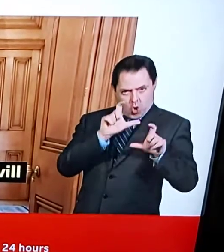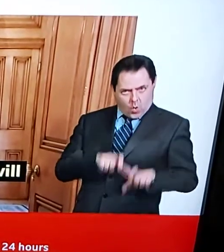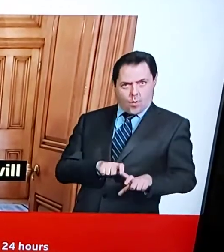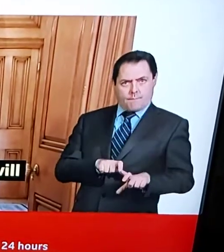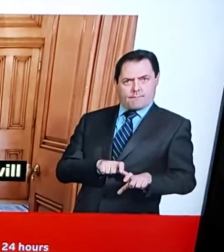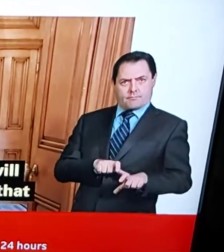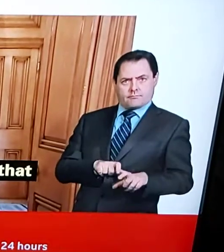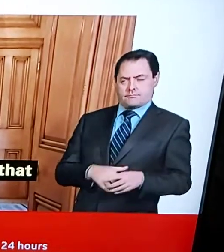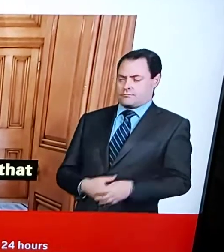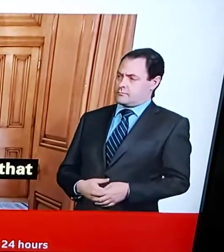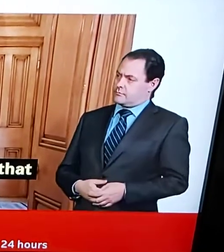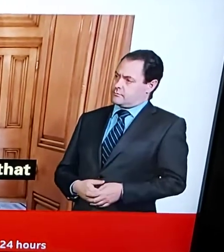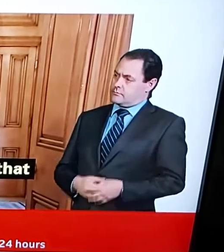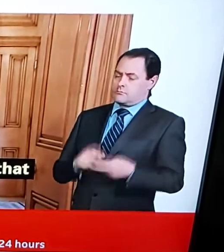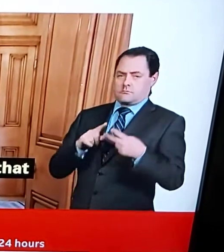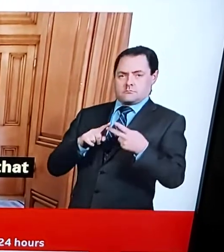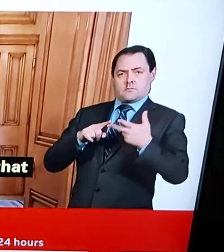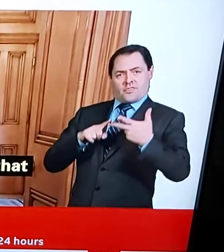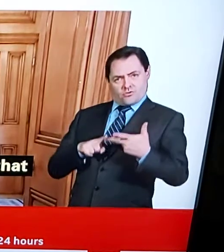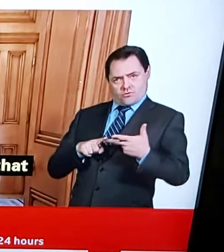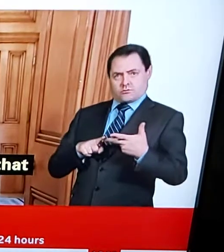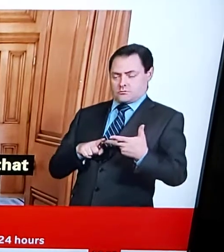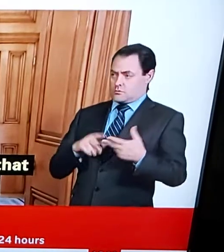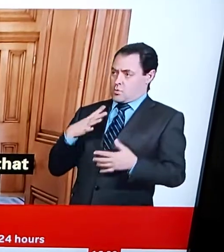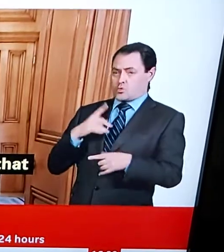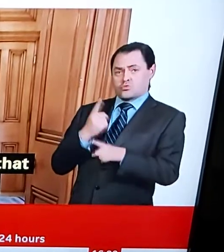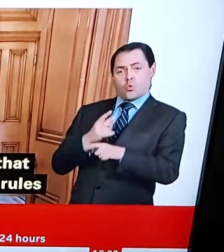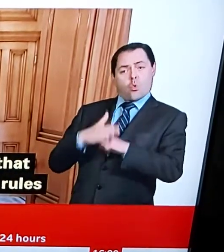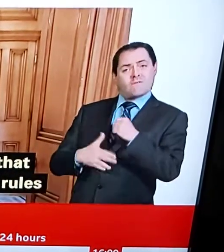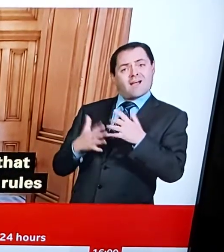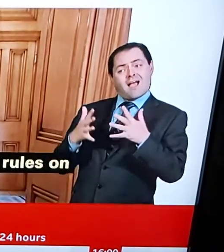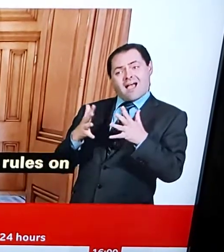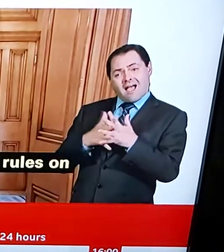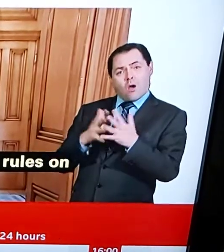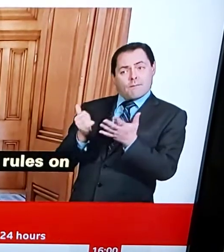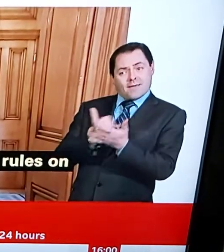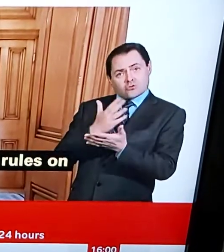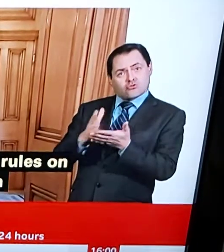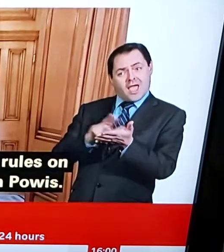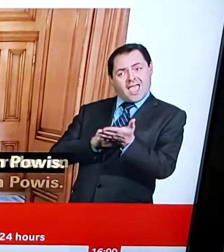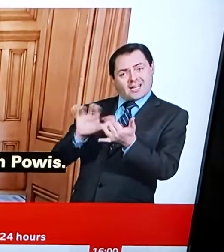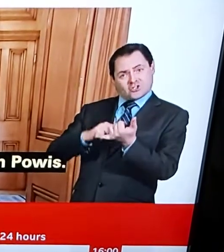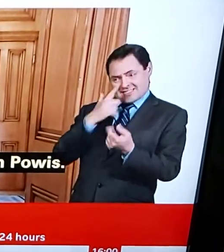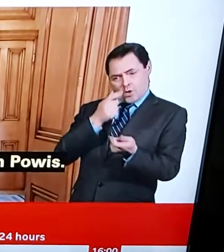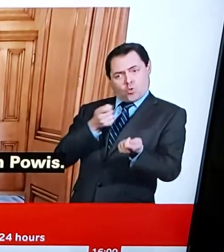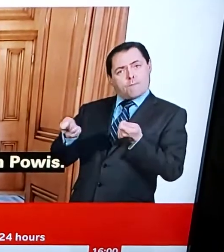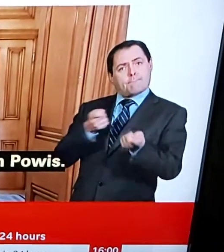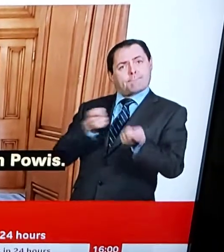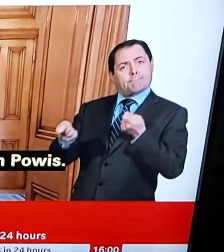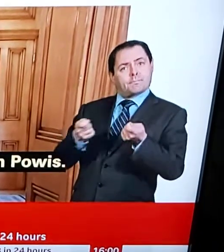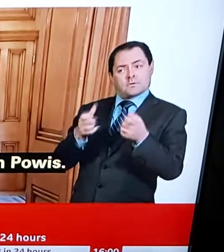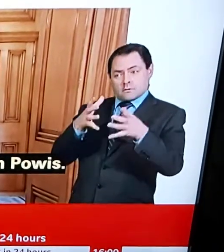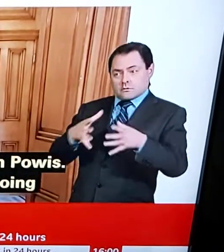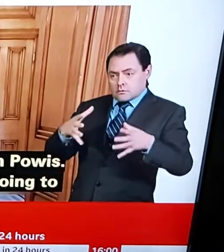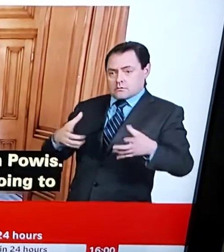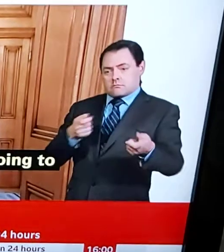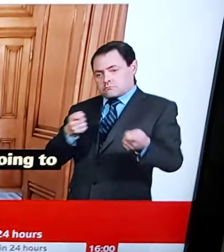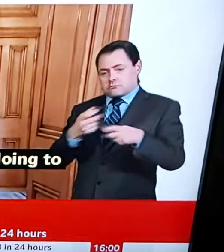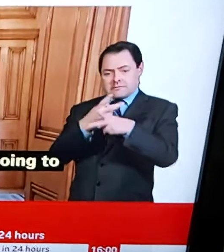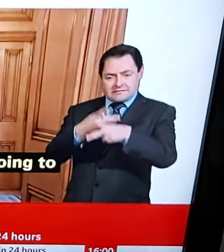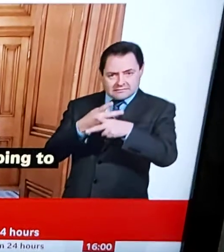distancing. Thirdly, I'll explain what we're doing to increase the capacity of the NHS to deal with this disease. And finally, I want